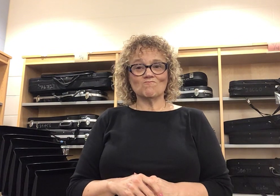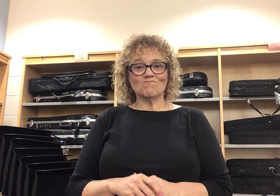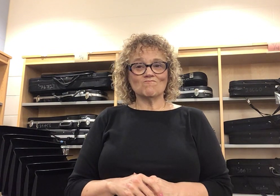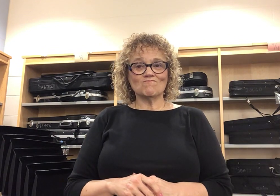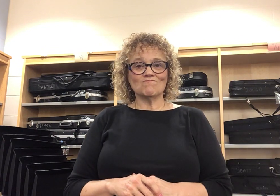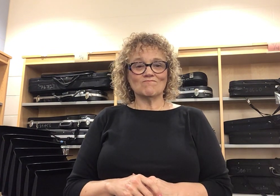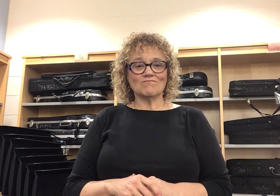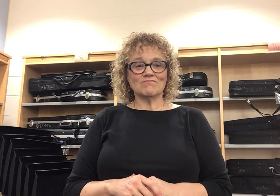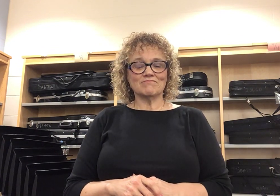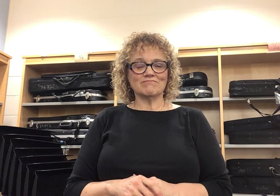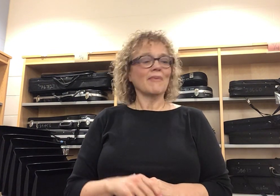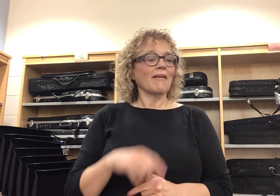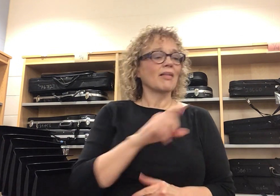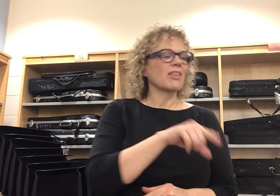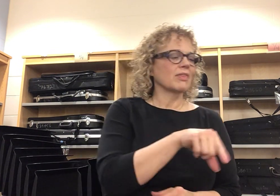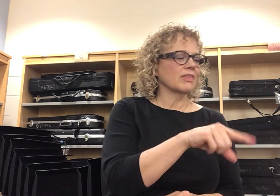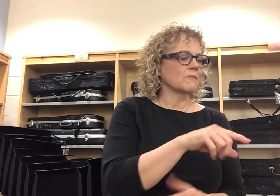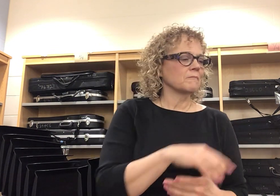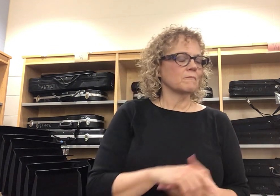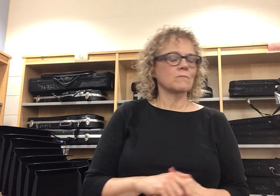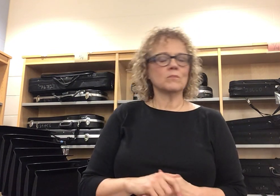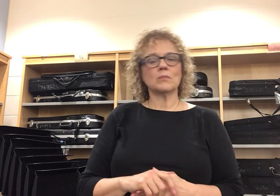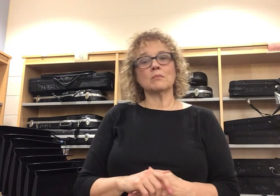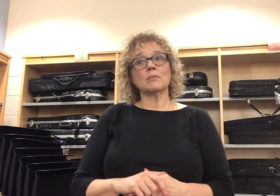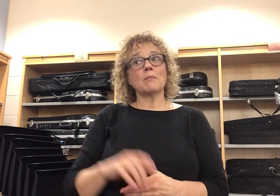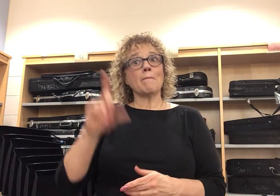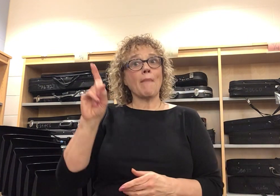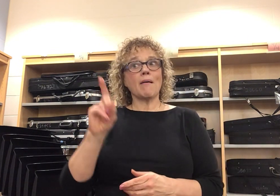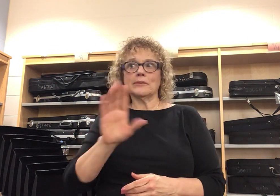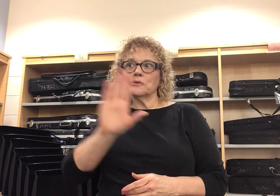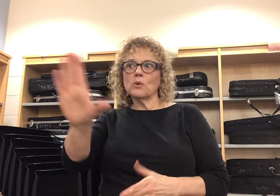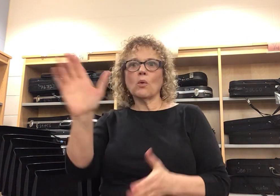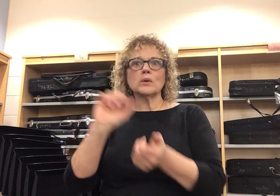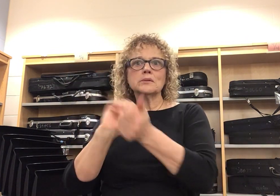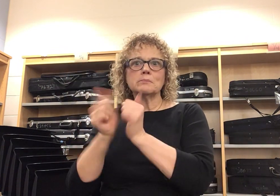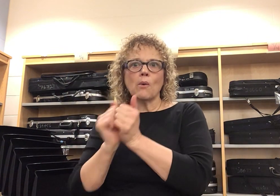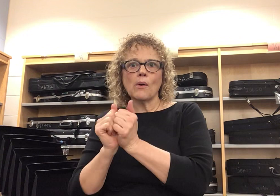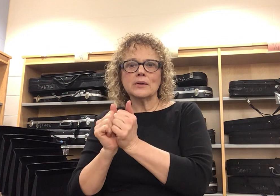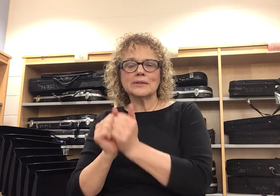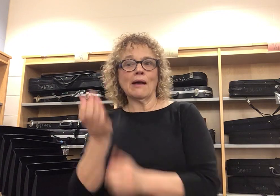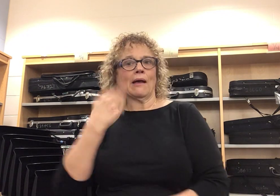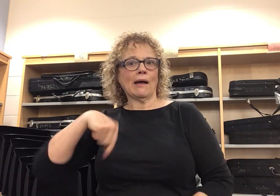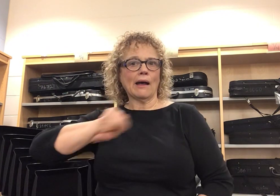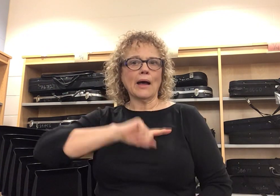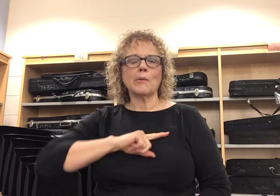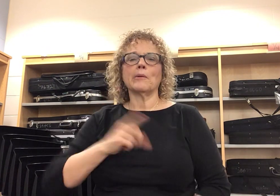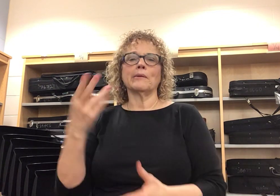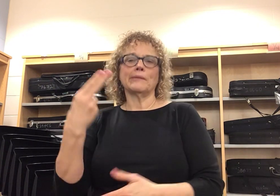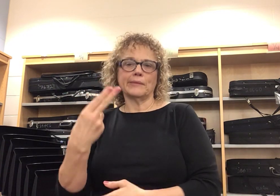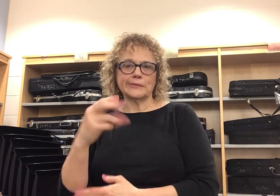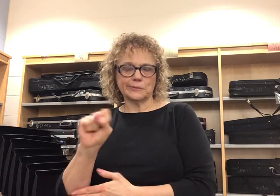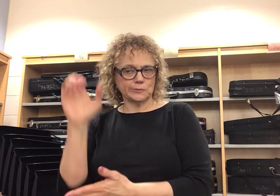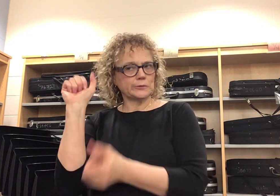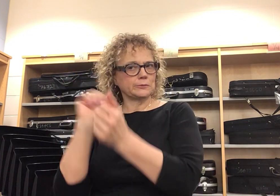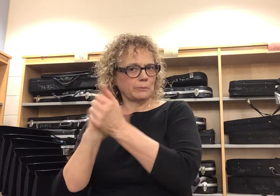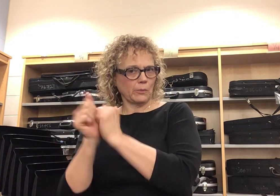There it is. However, the sports that you cover will be Lewis and Clark sports. Okay?